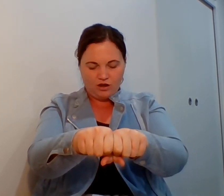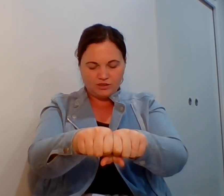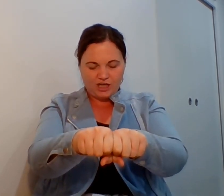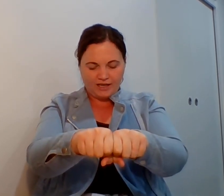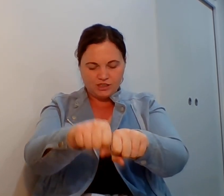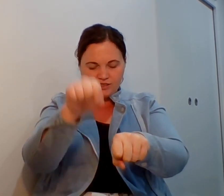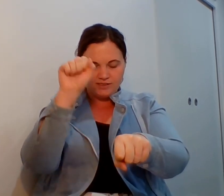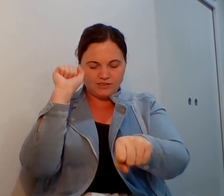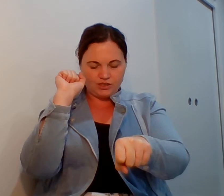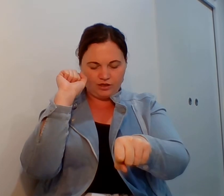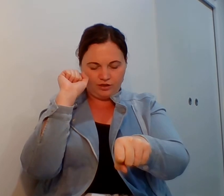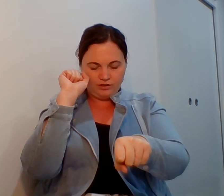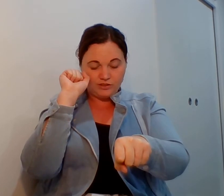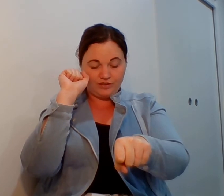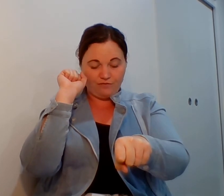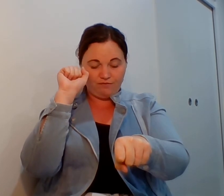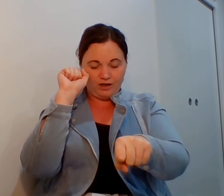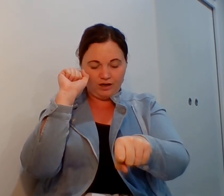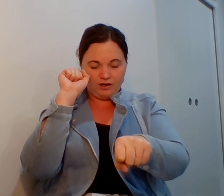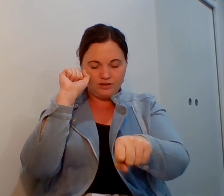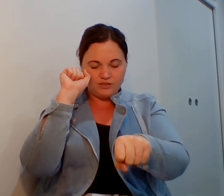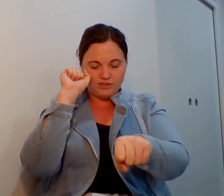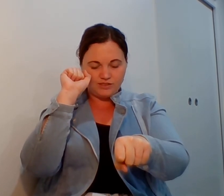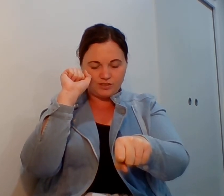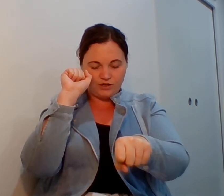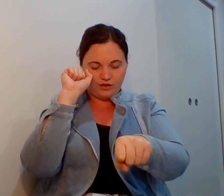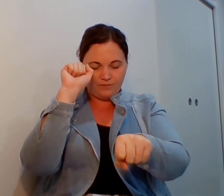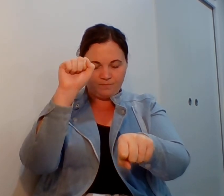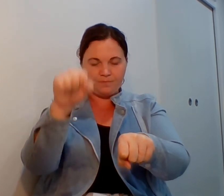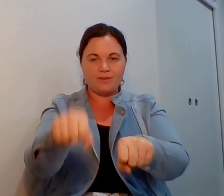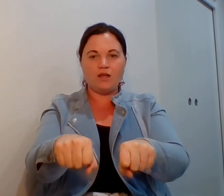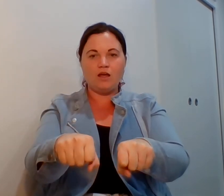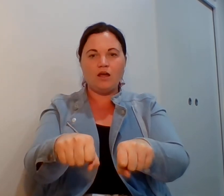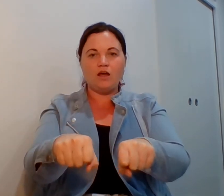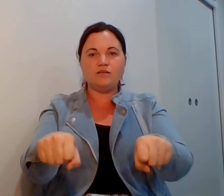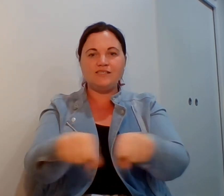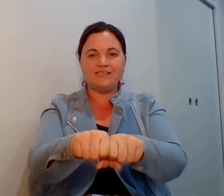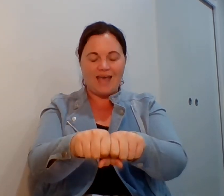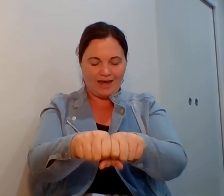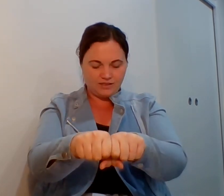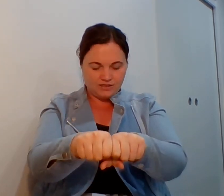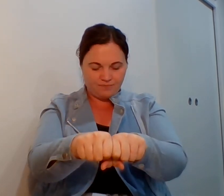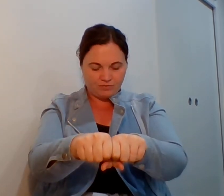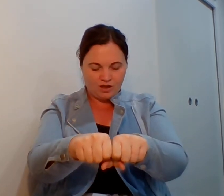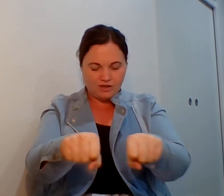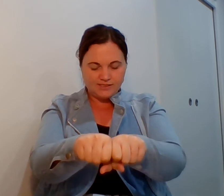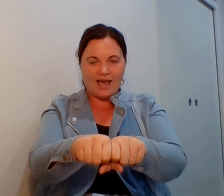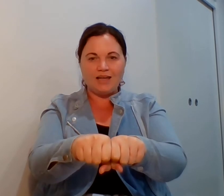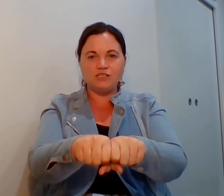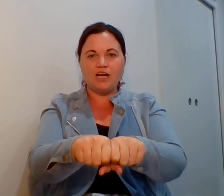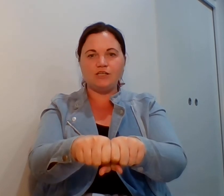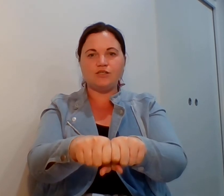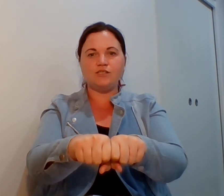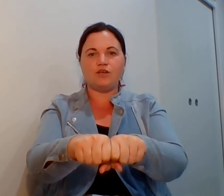Change the sk, sorry the fl to sk. Scat. Scat. Change the sk